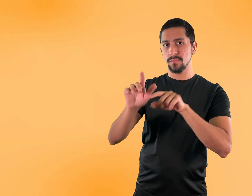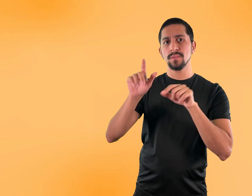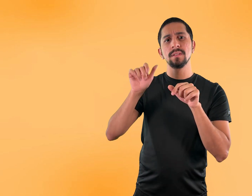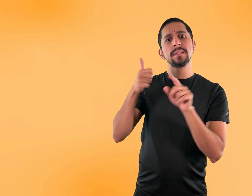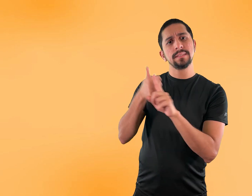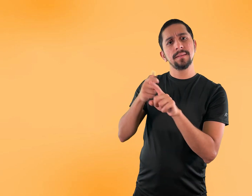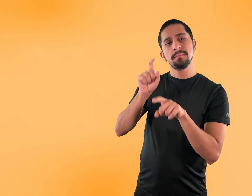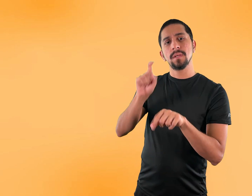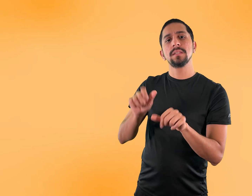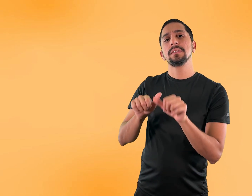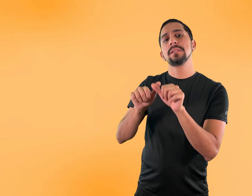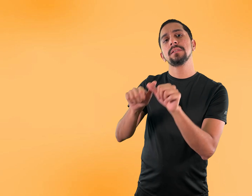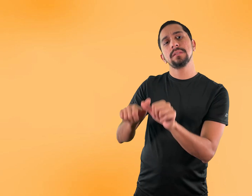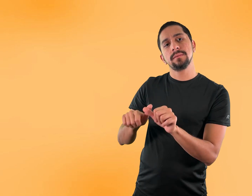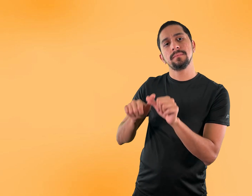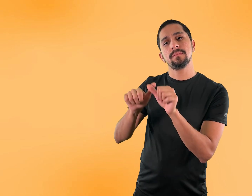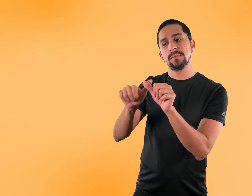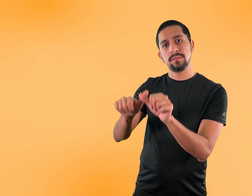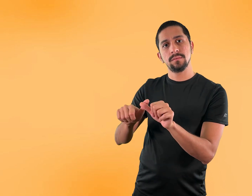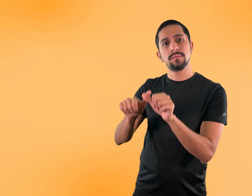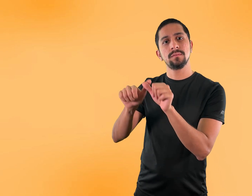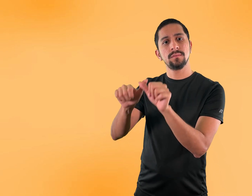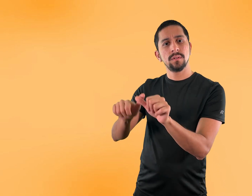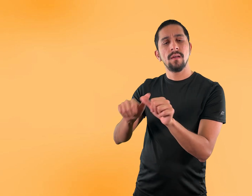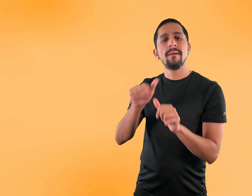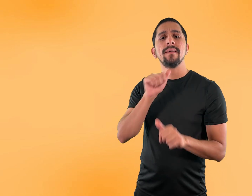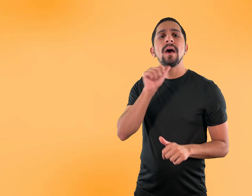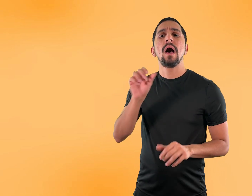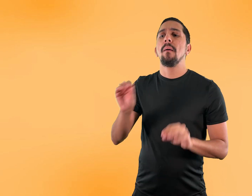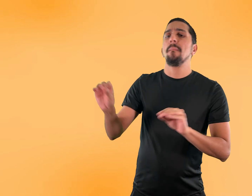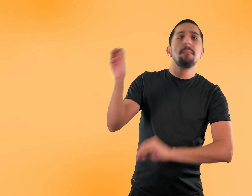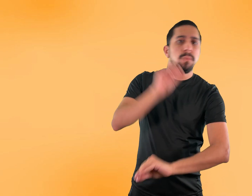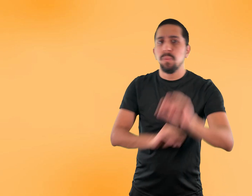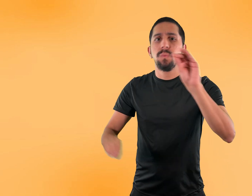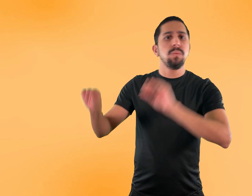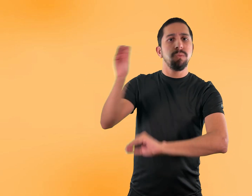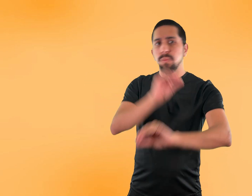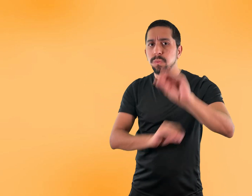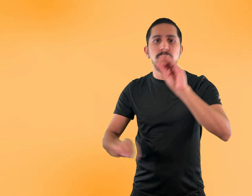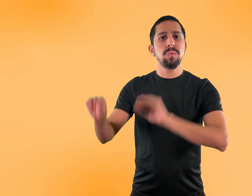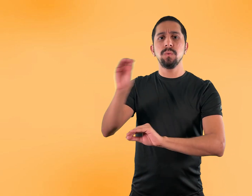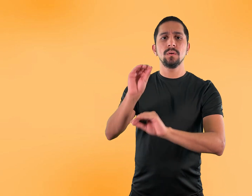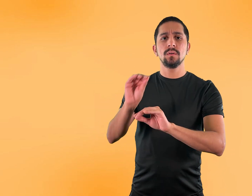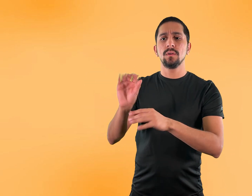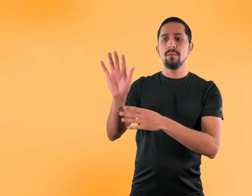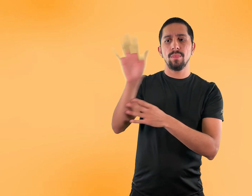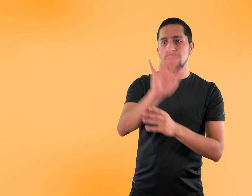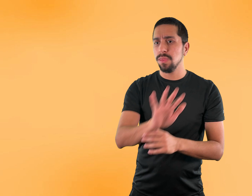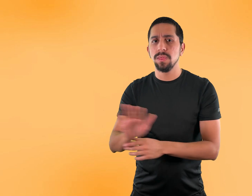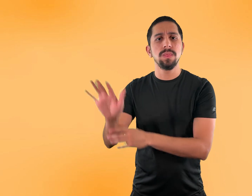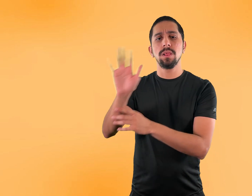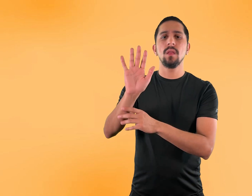Stay steady. No bouncing up and down.